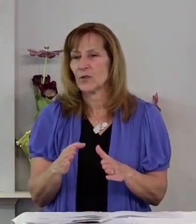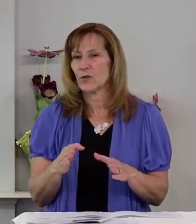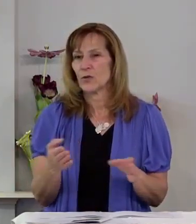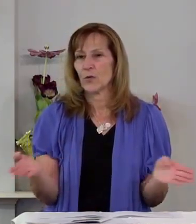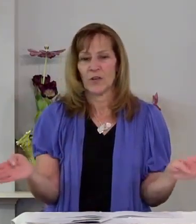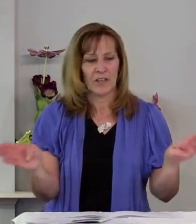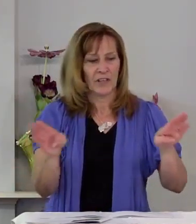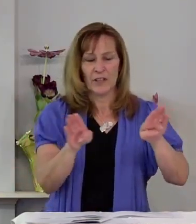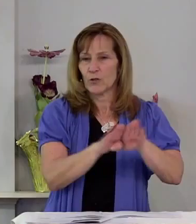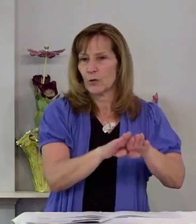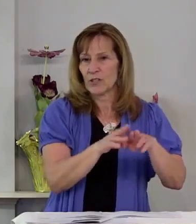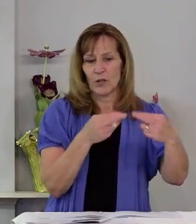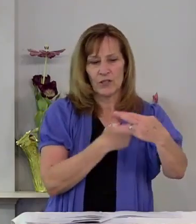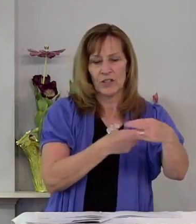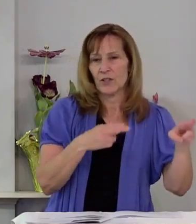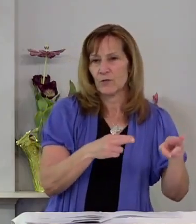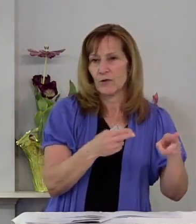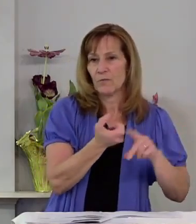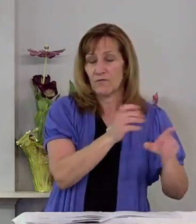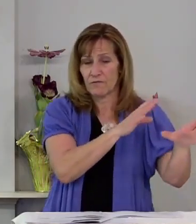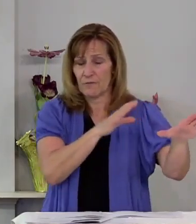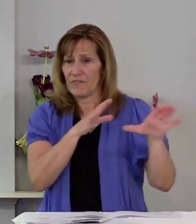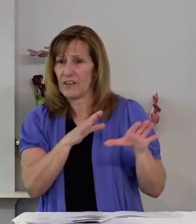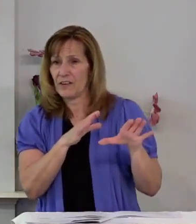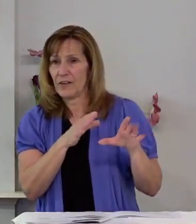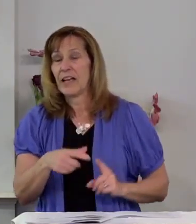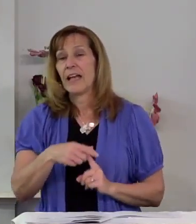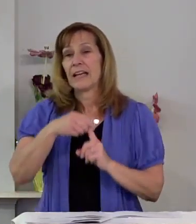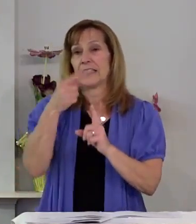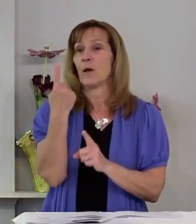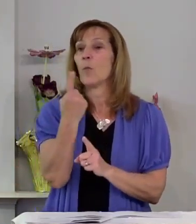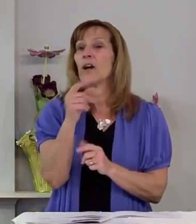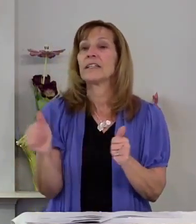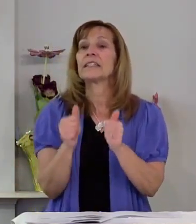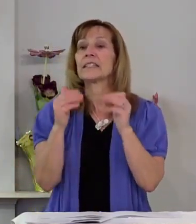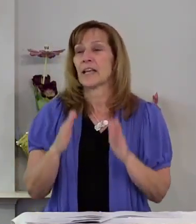a closed room out of fear, except one,